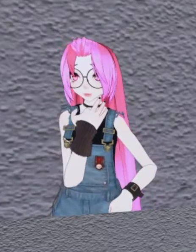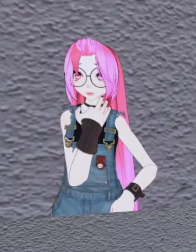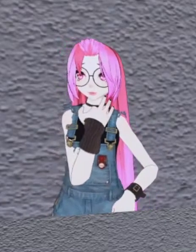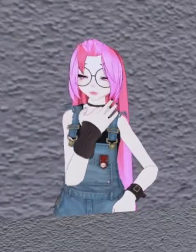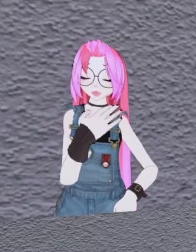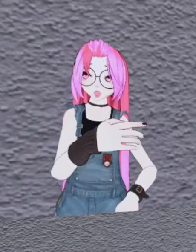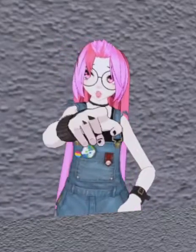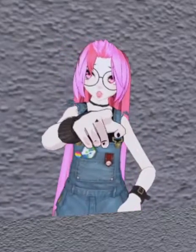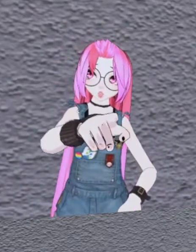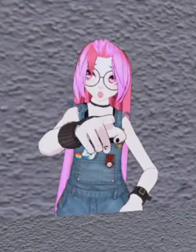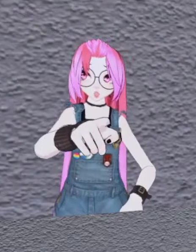You got